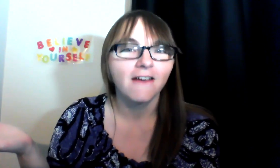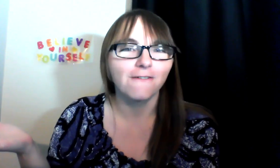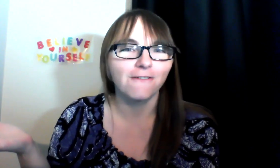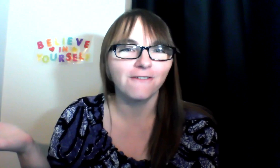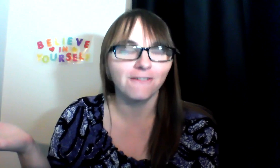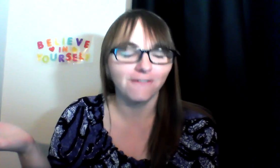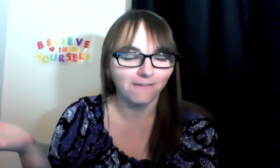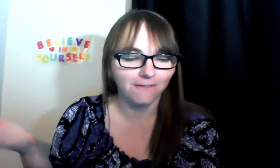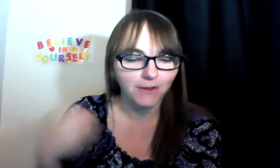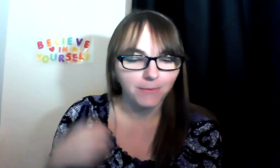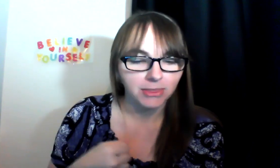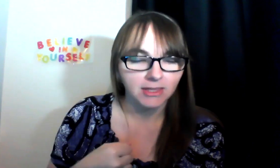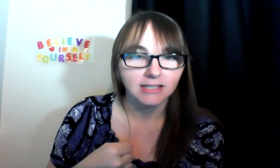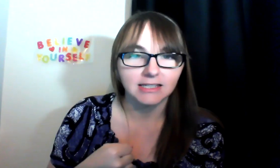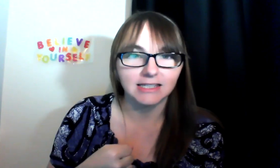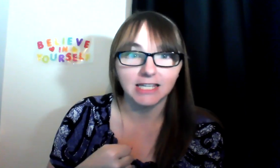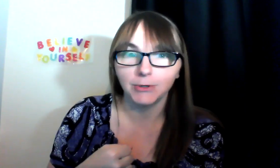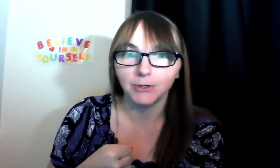Nn. Zebu.